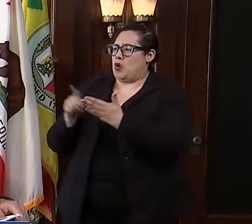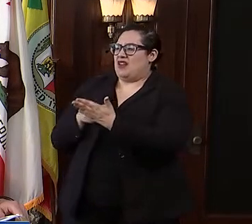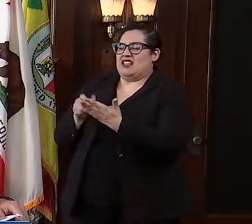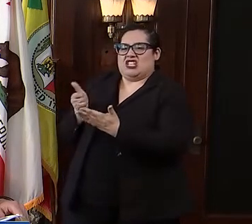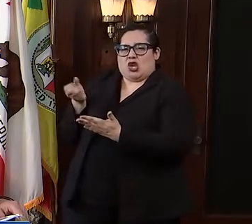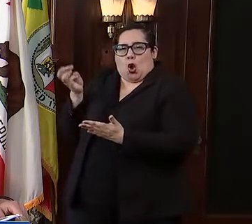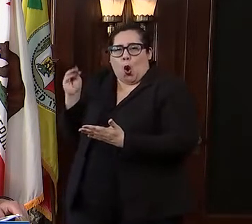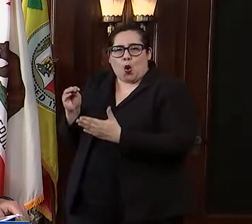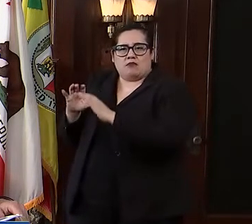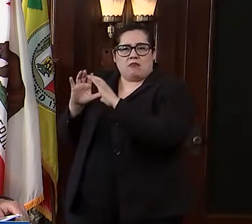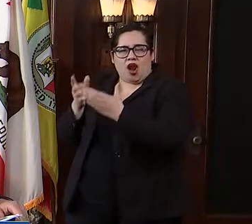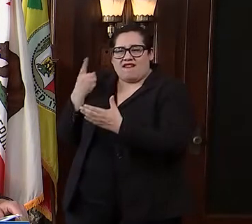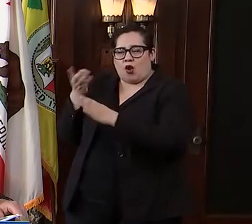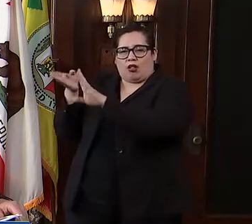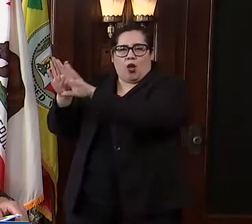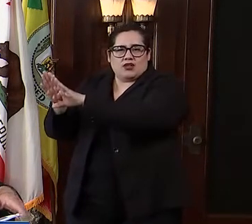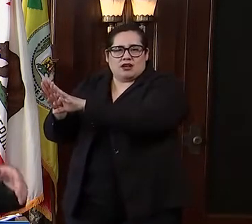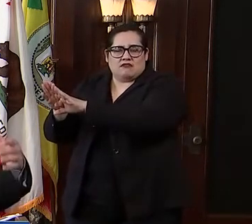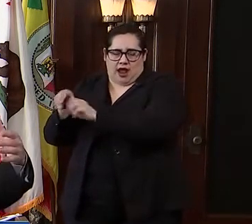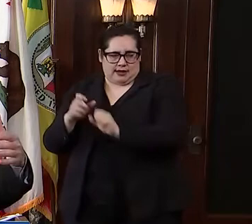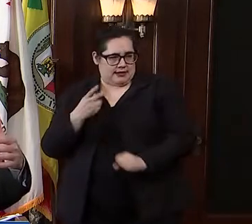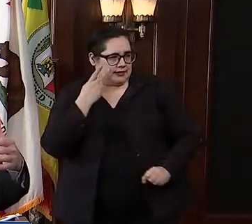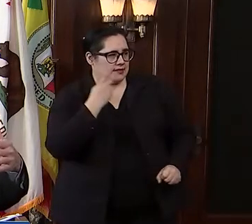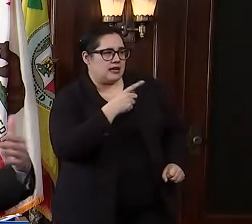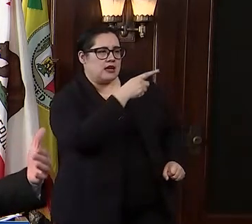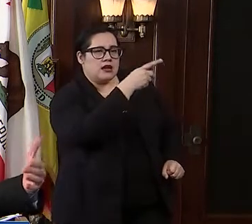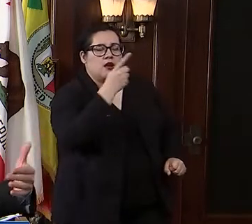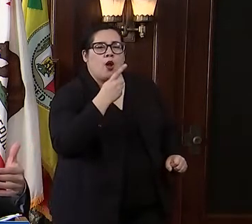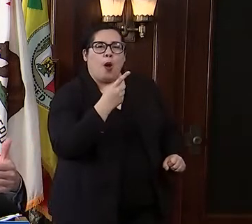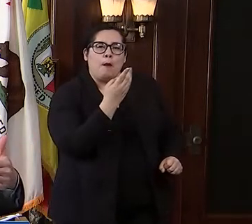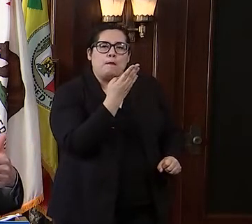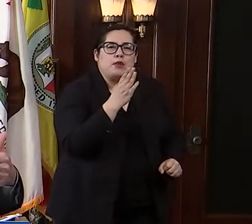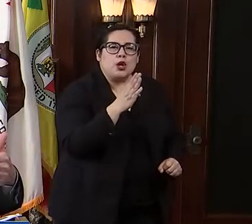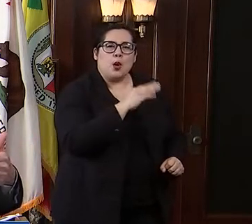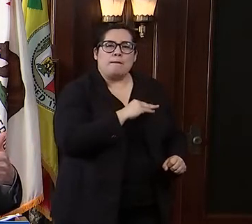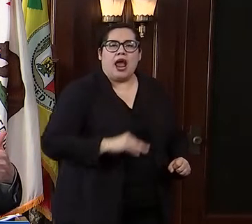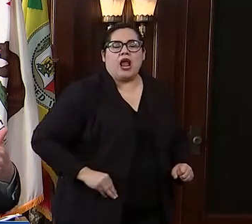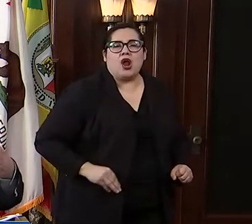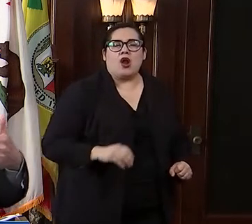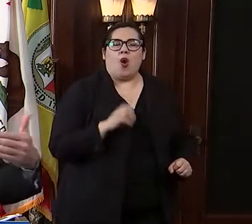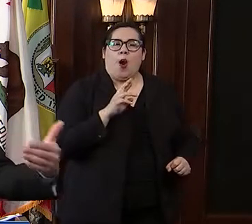party for when he closed things down. I can see, blue